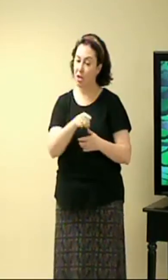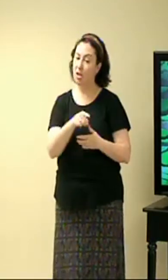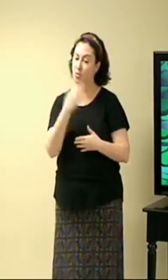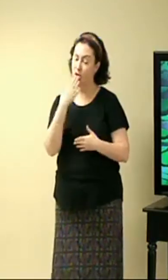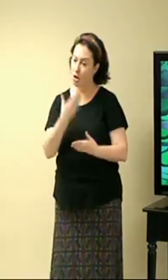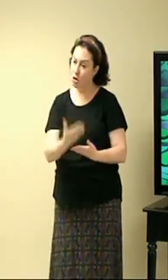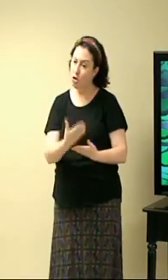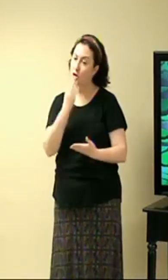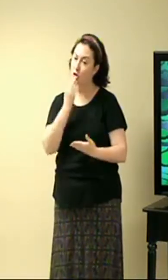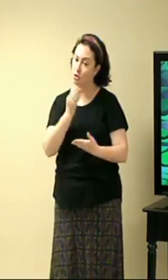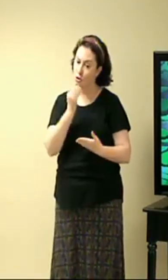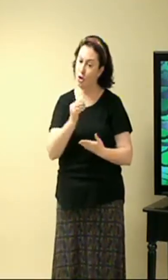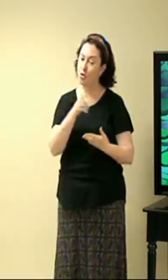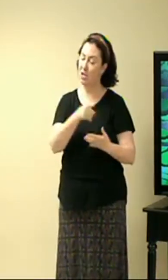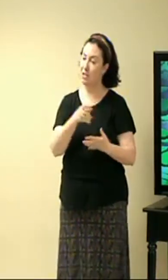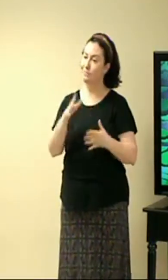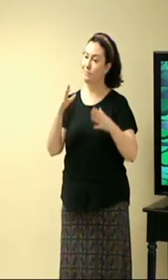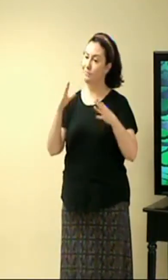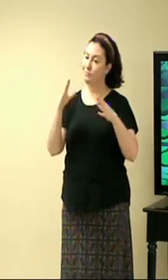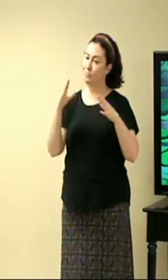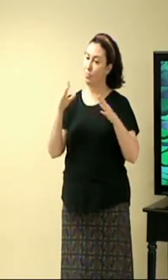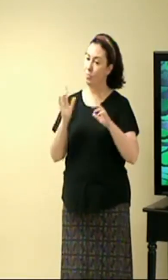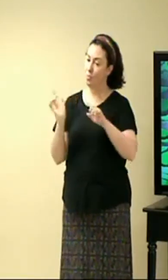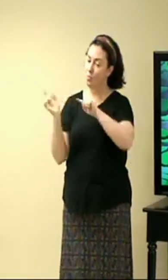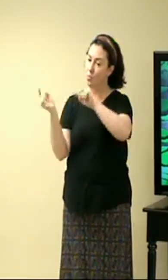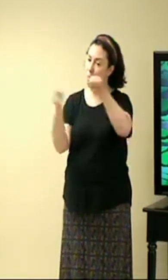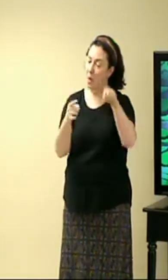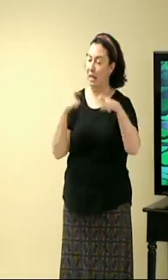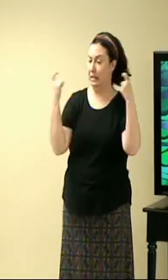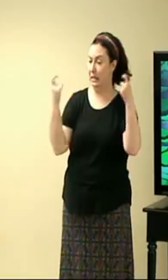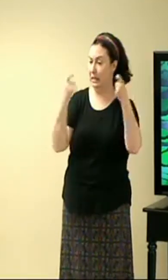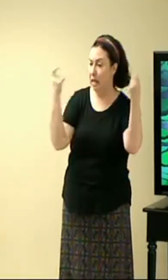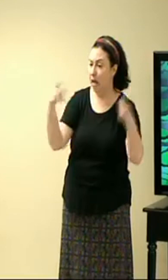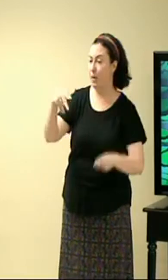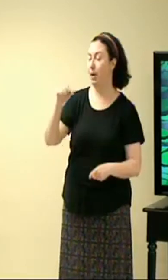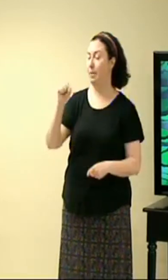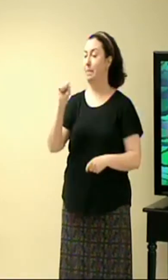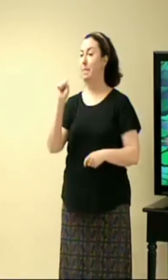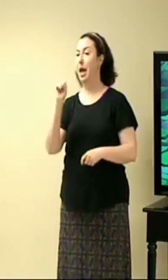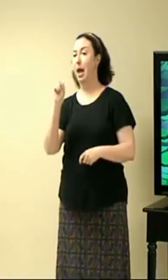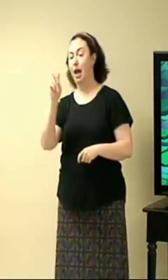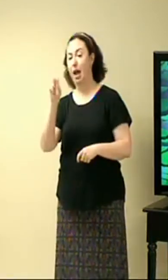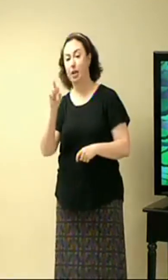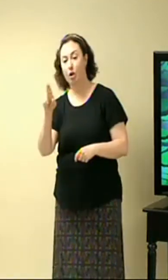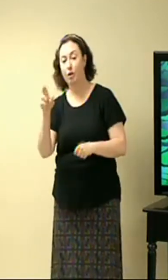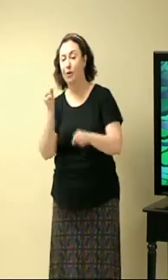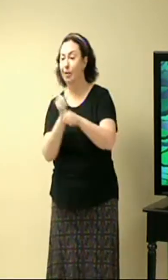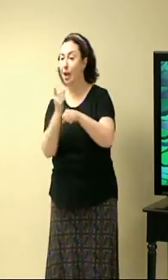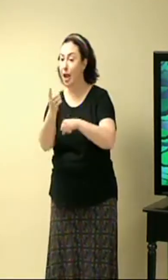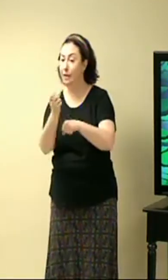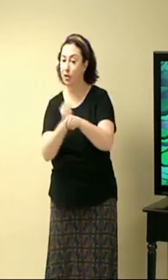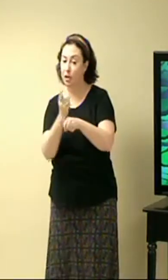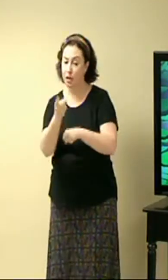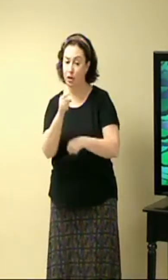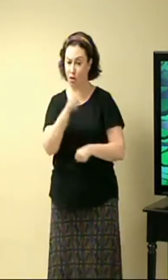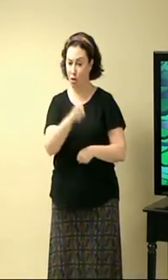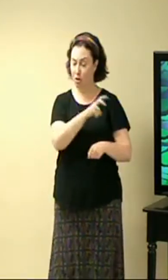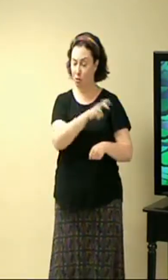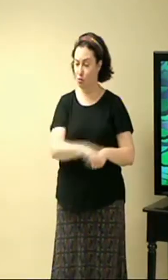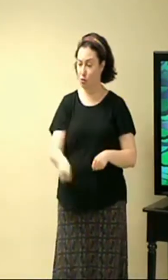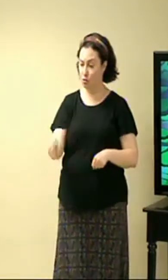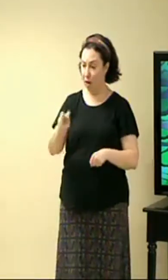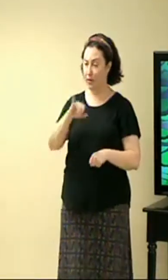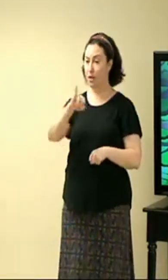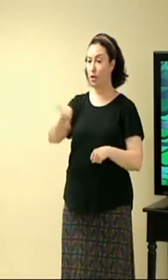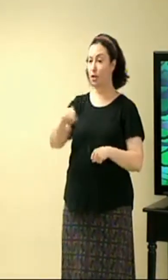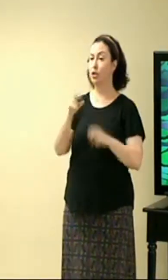past couple of weeks, Jesus lived in Nazareth. And so him and his family and his disciples are traveling from Nazareth to Jerusalem. And this